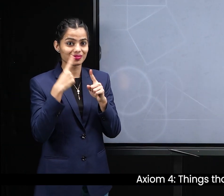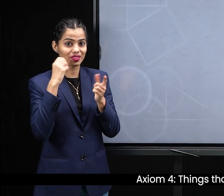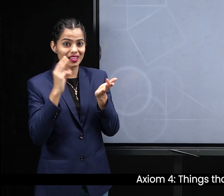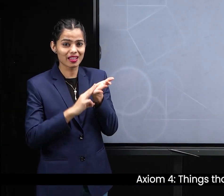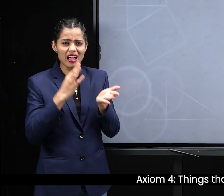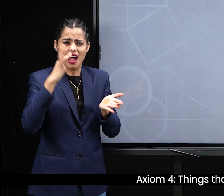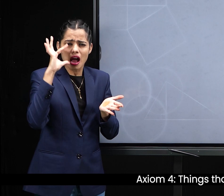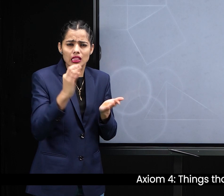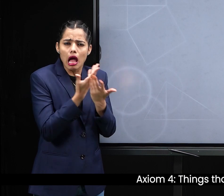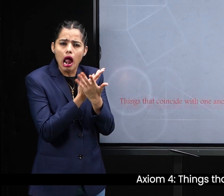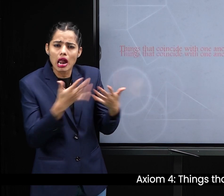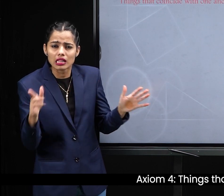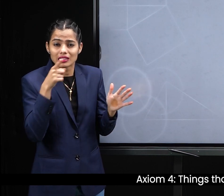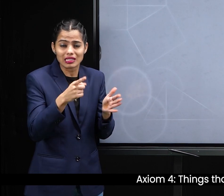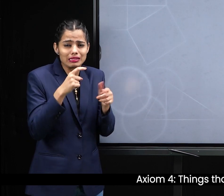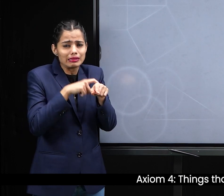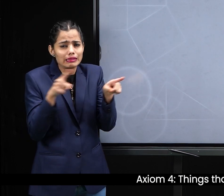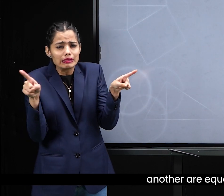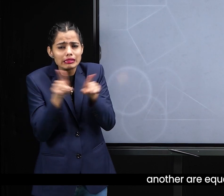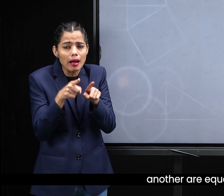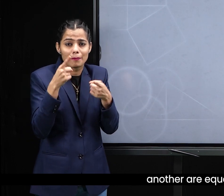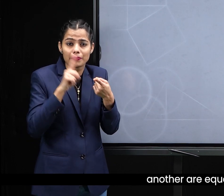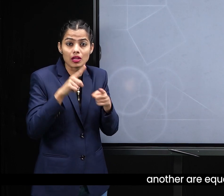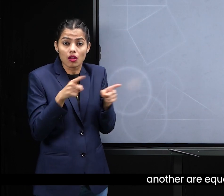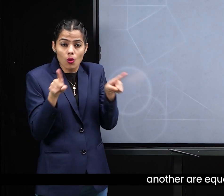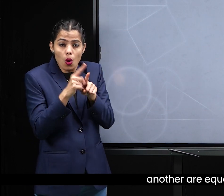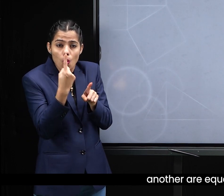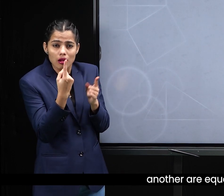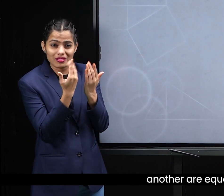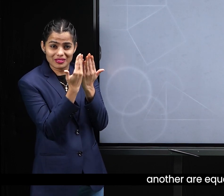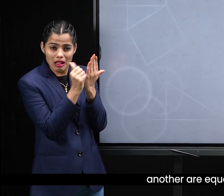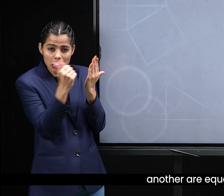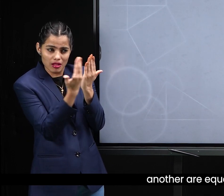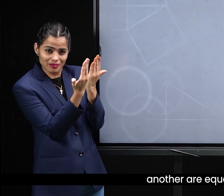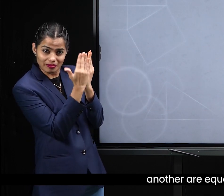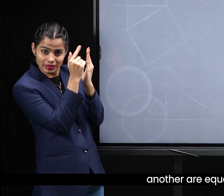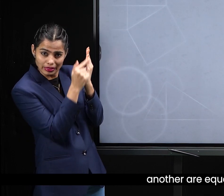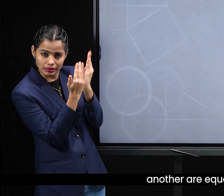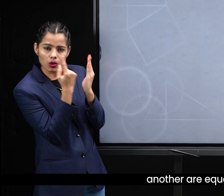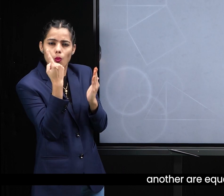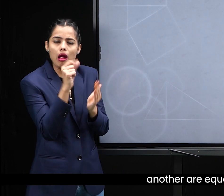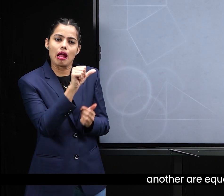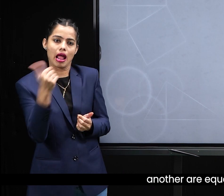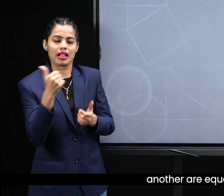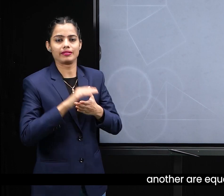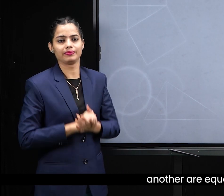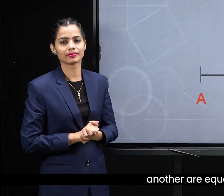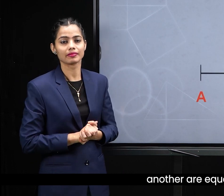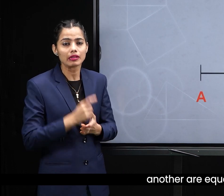Axiom 4. Things that coincide with one another are equal to one another.